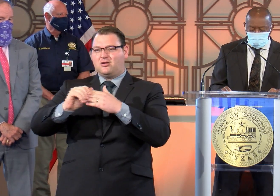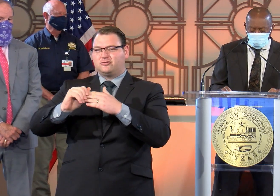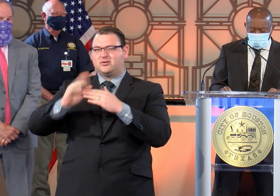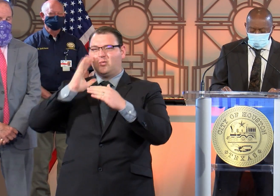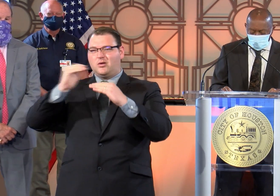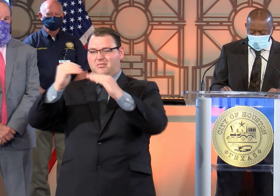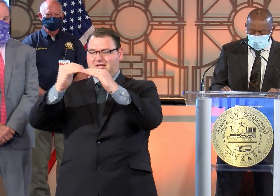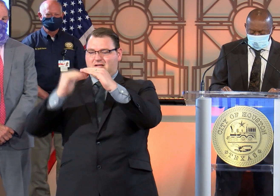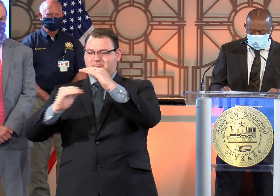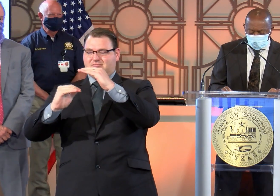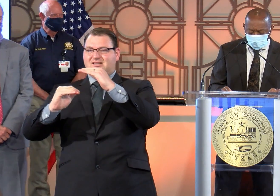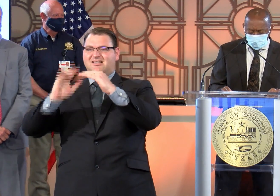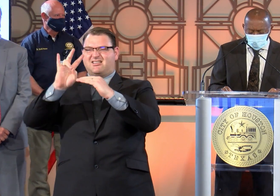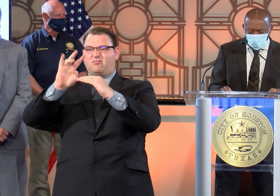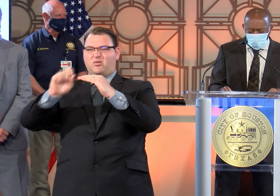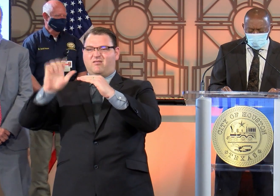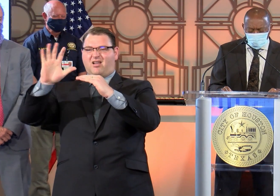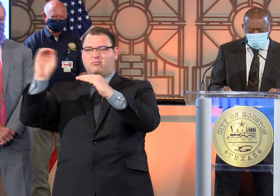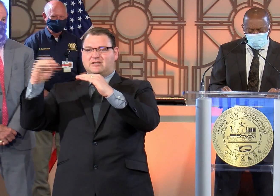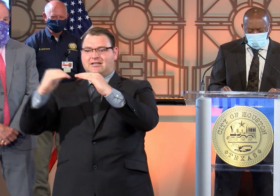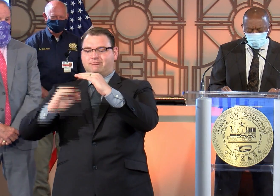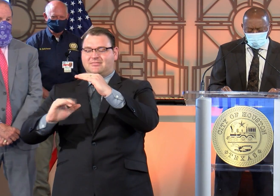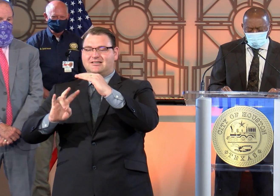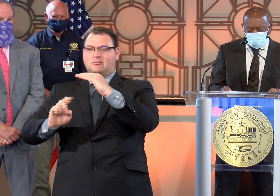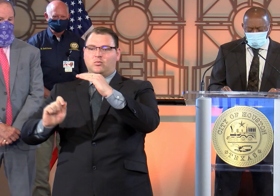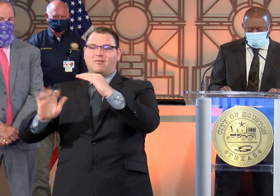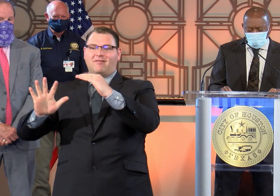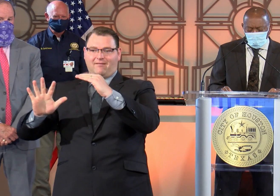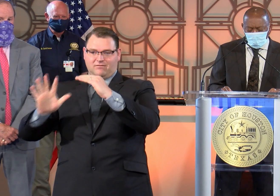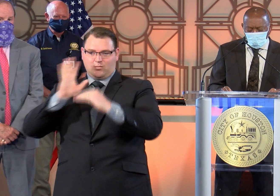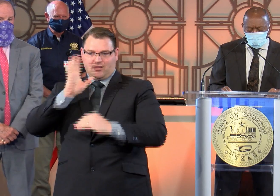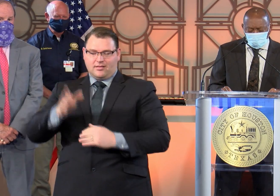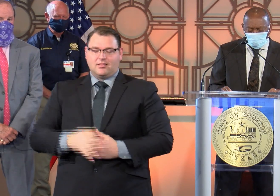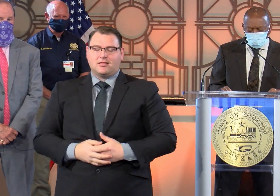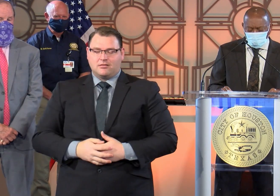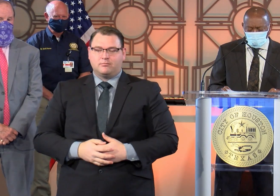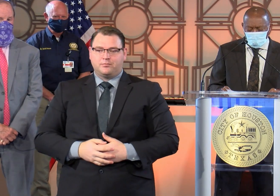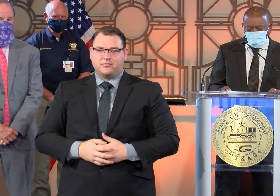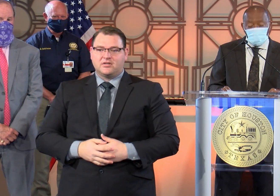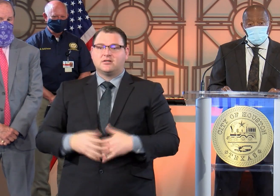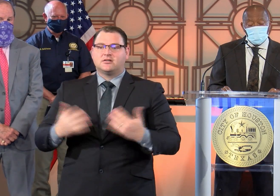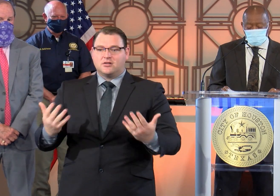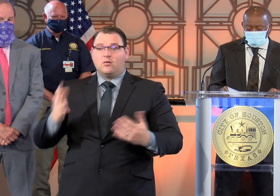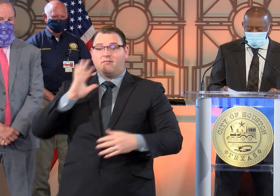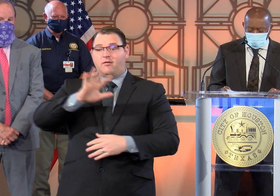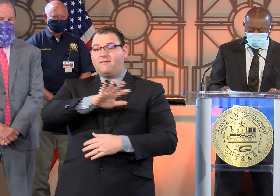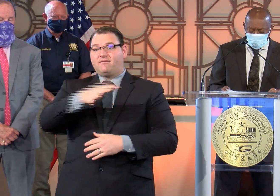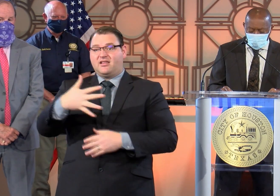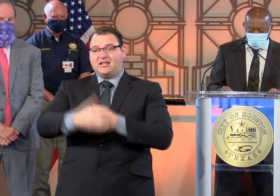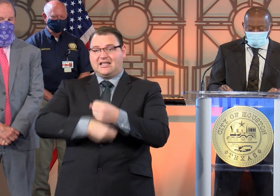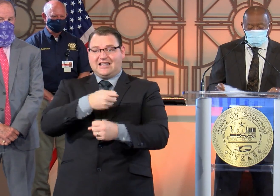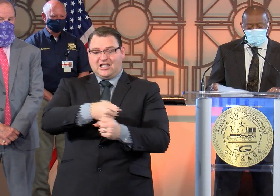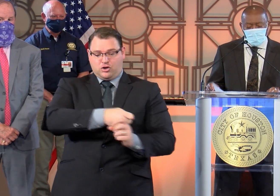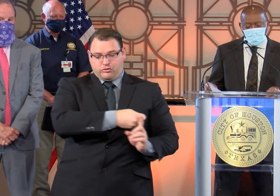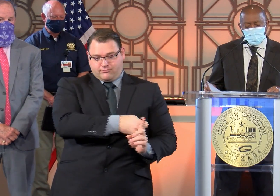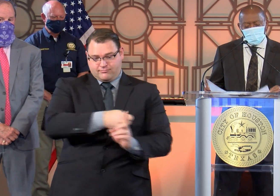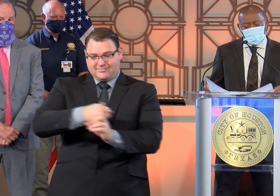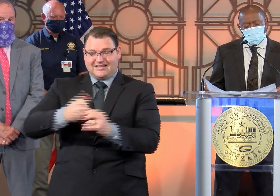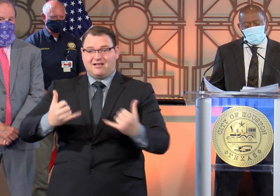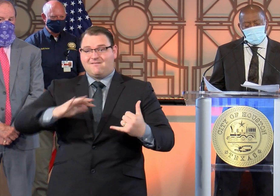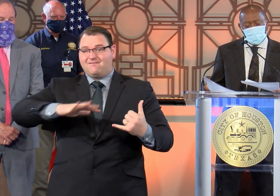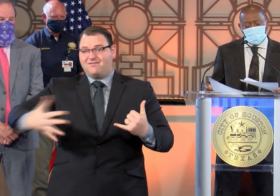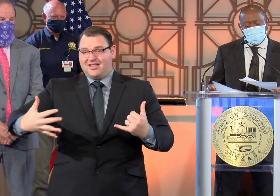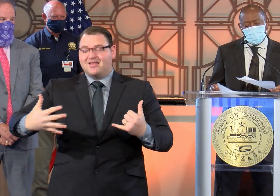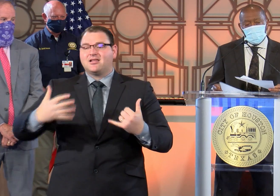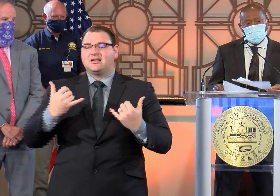5th consecutive year, my annual proposal closes a budget gap. In